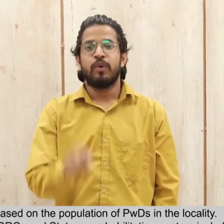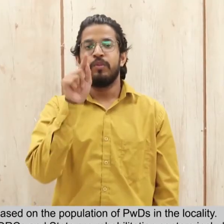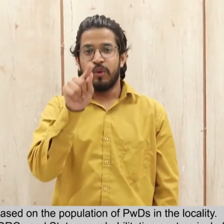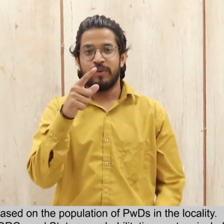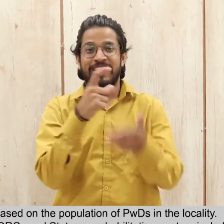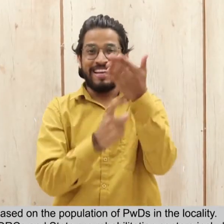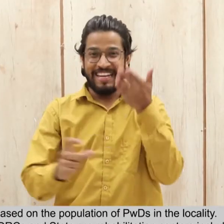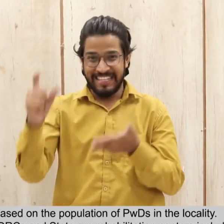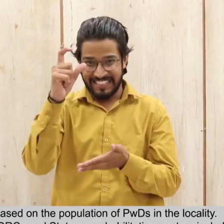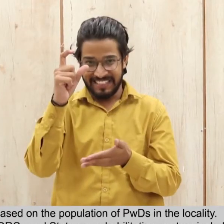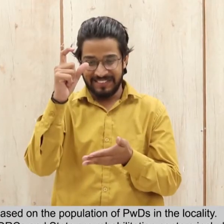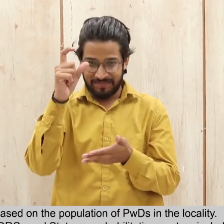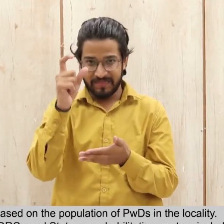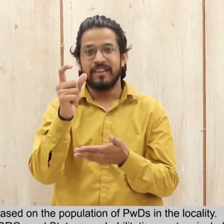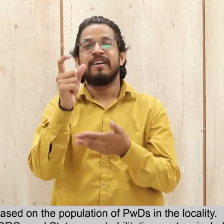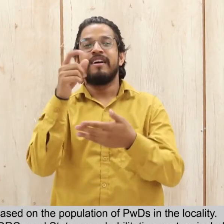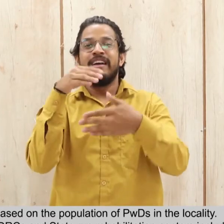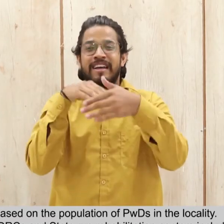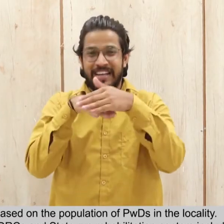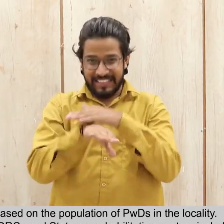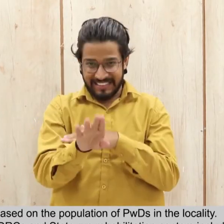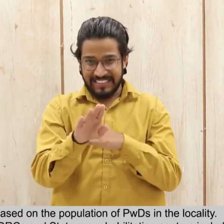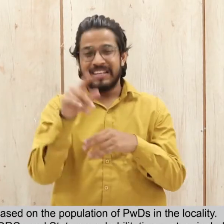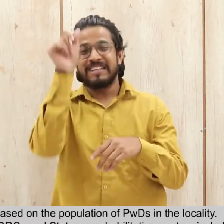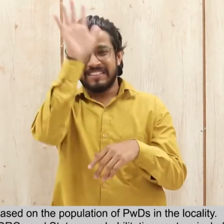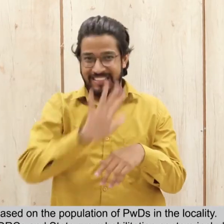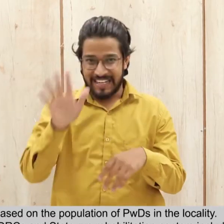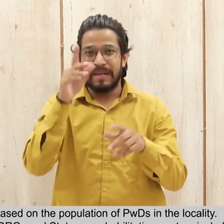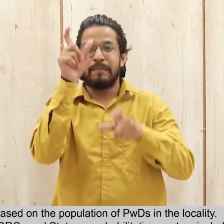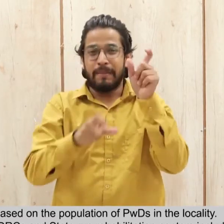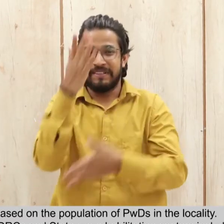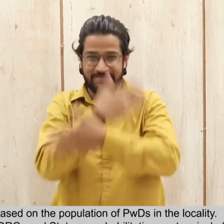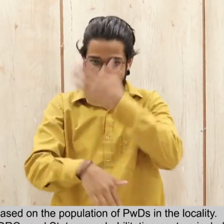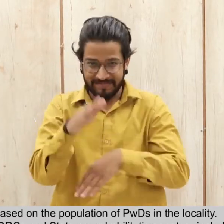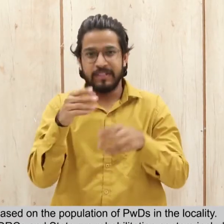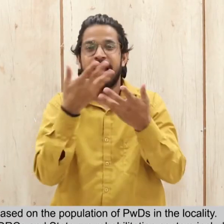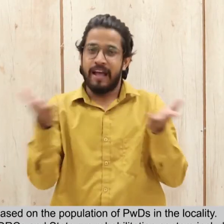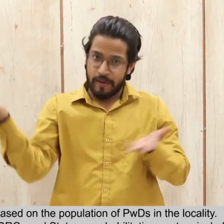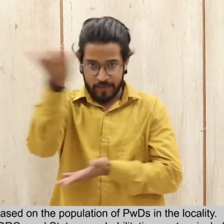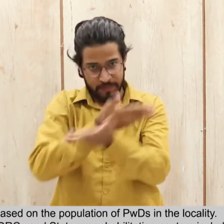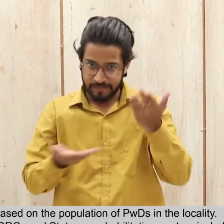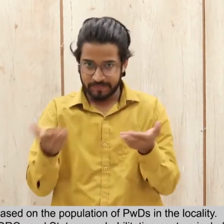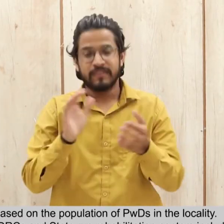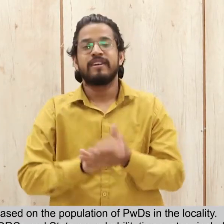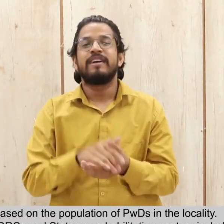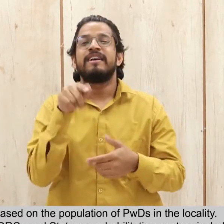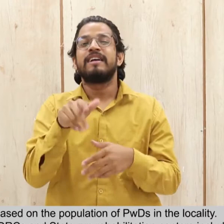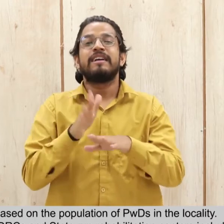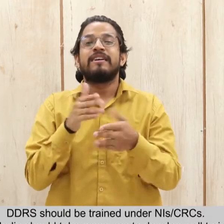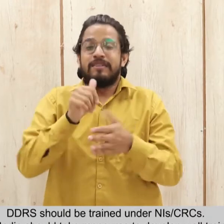Staff and personnel of DDRCs and state-run rehabilitation centers, including NGOs under DDRS, should